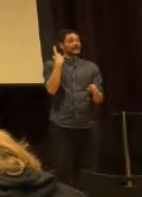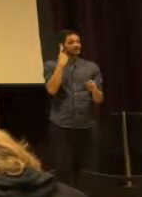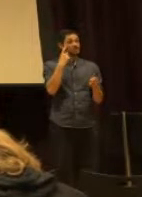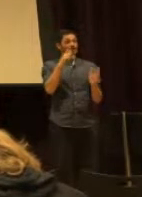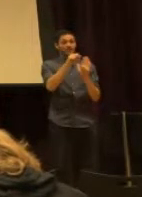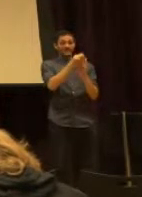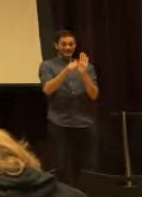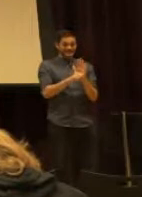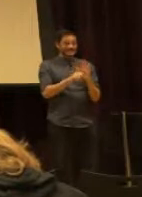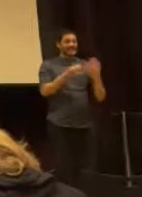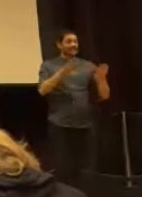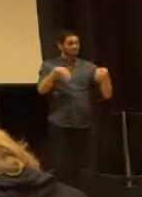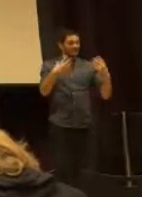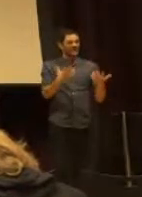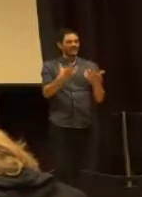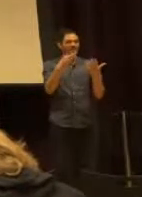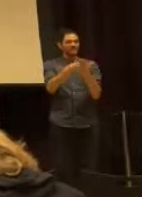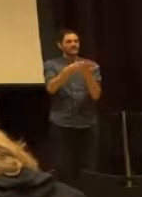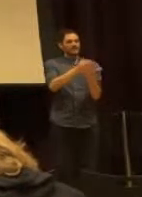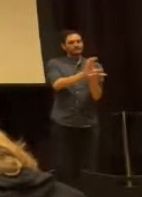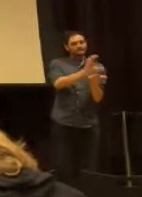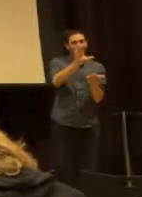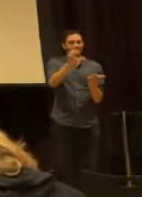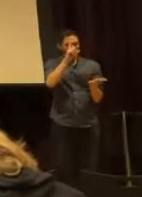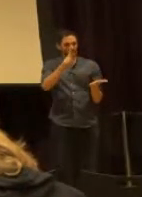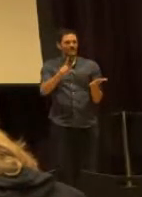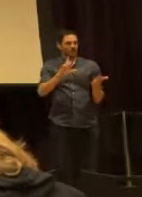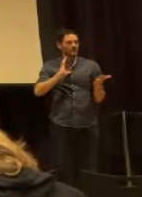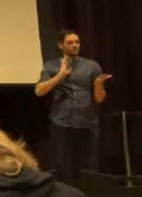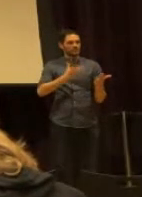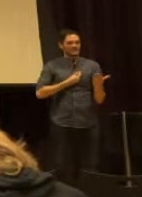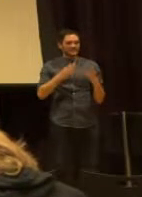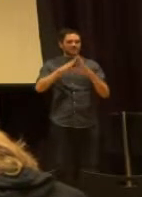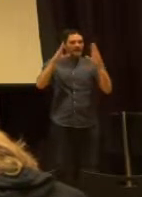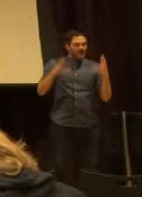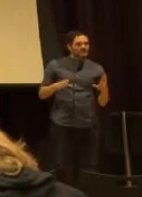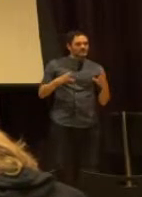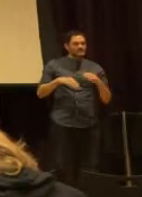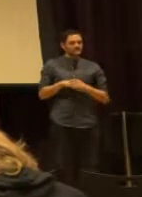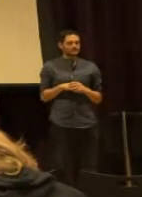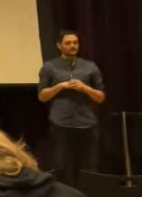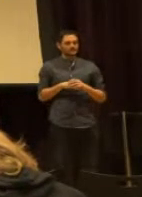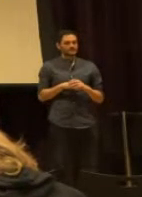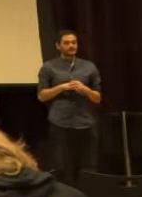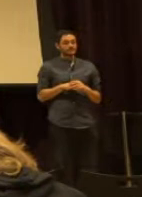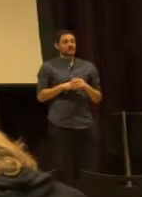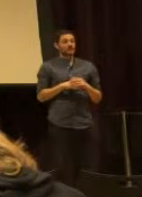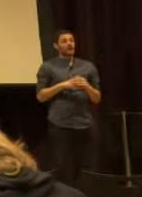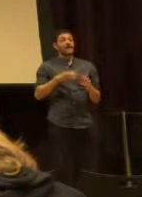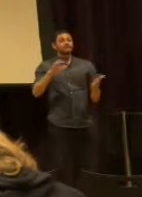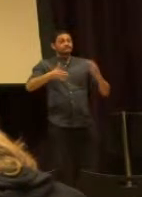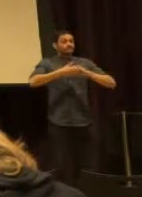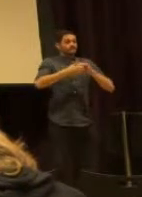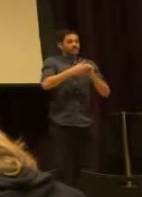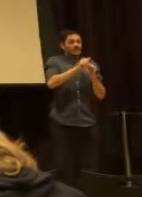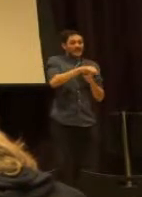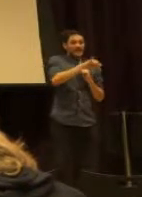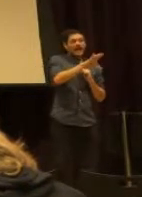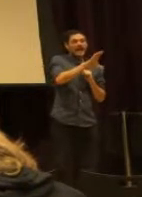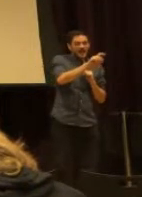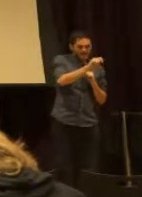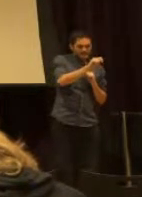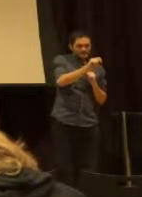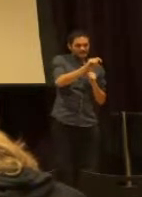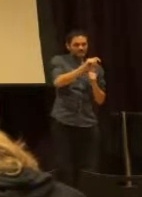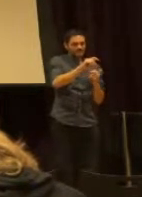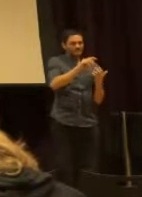trans community. And with the Safe Haven for Trans Youth and Families Act, it would behoove the state